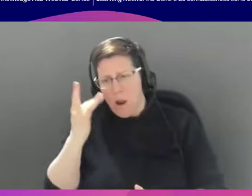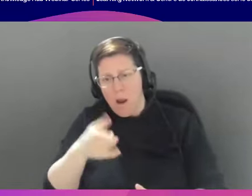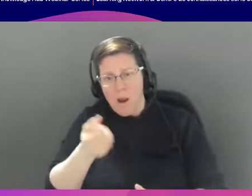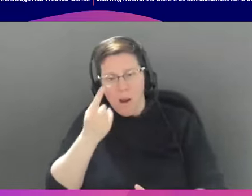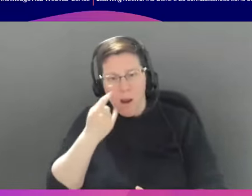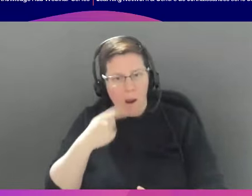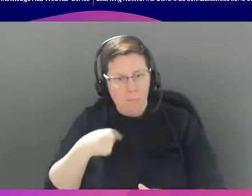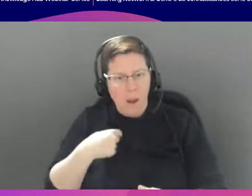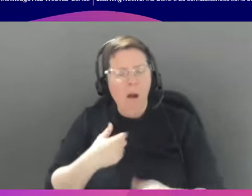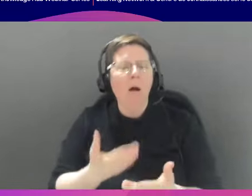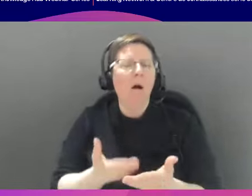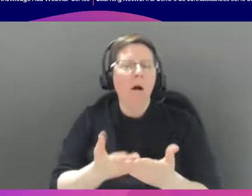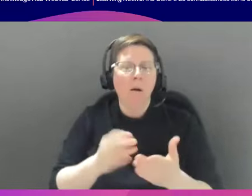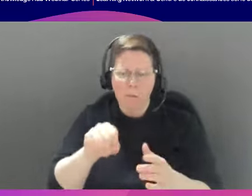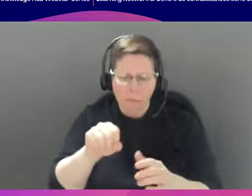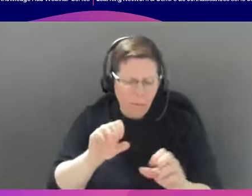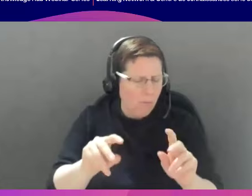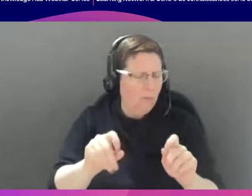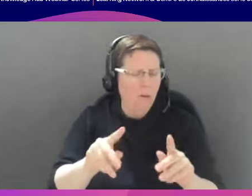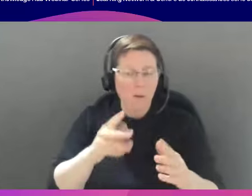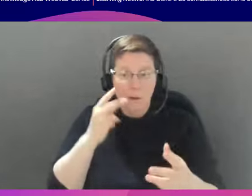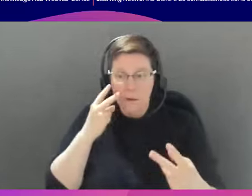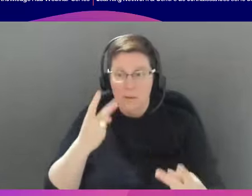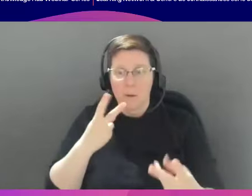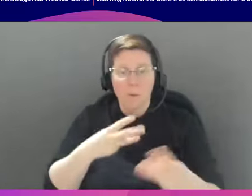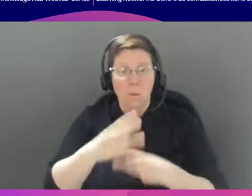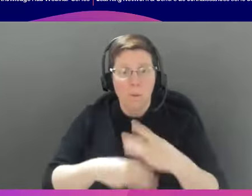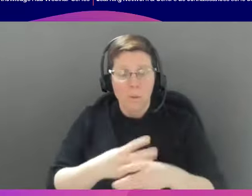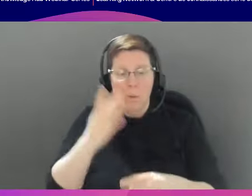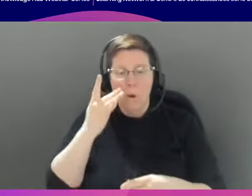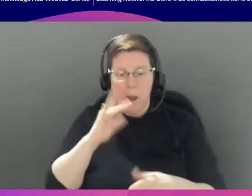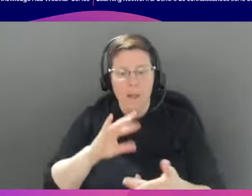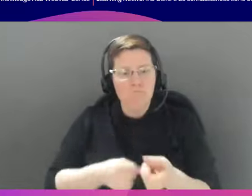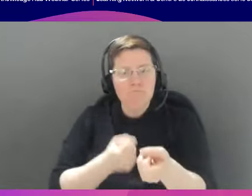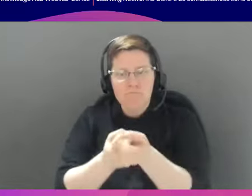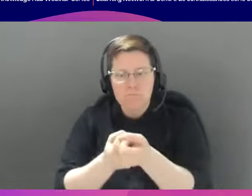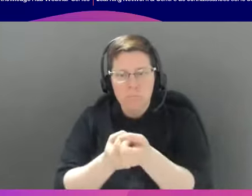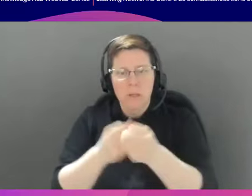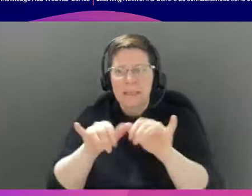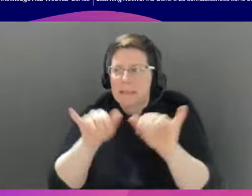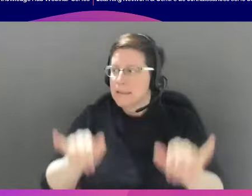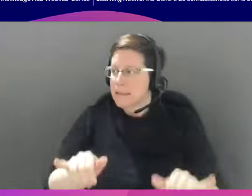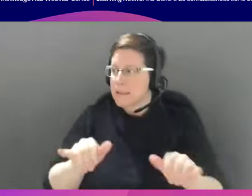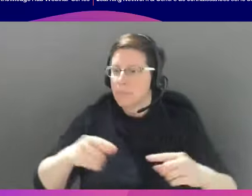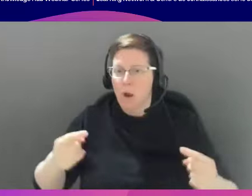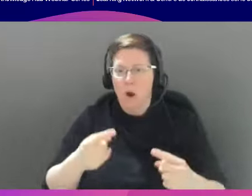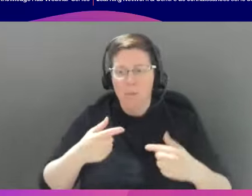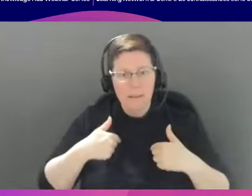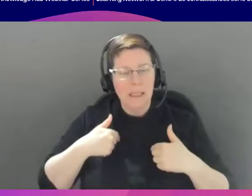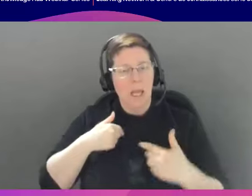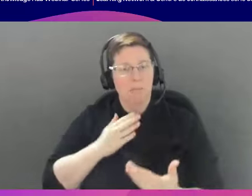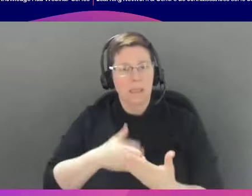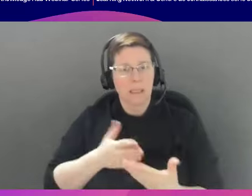be validating those harmful views, because I know that doing so would reinforce the systems of harm that I am very much